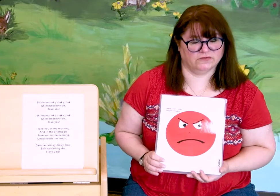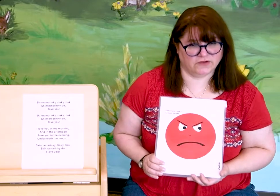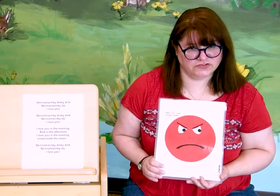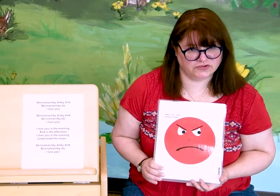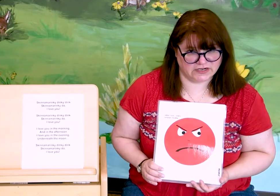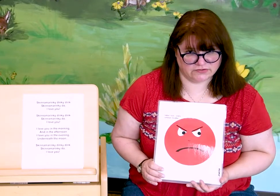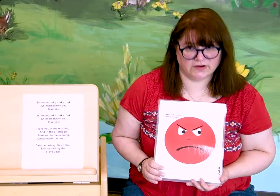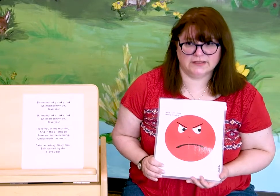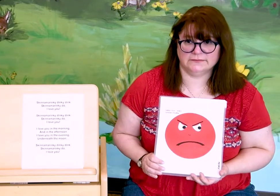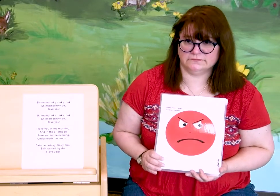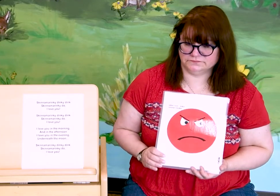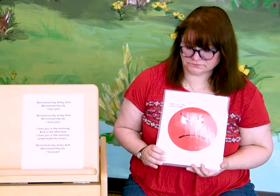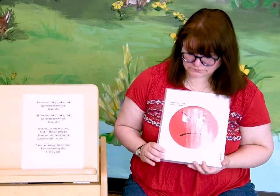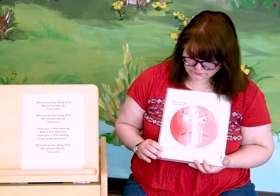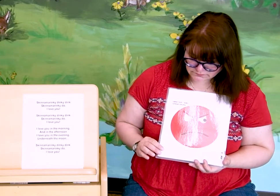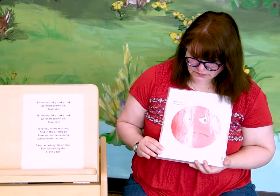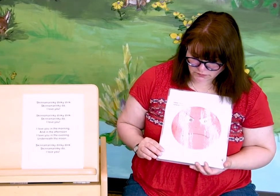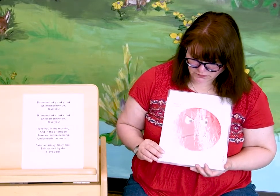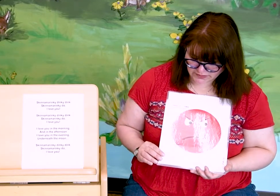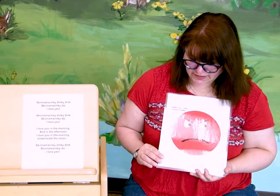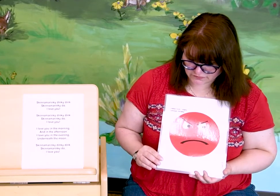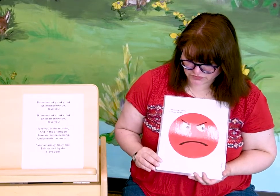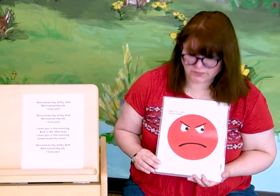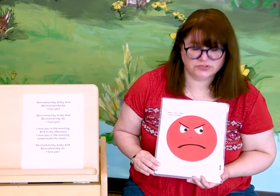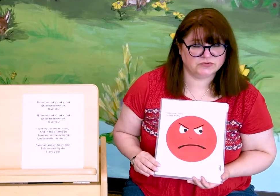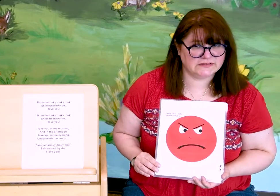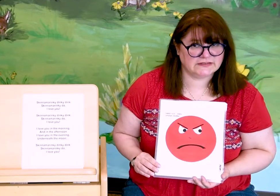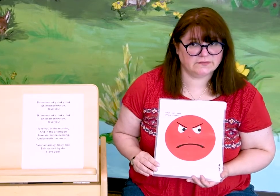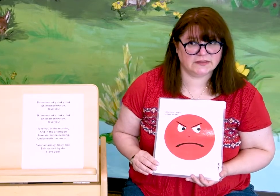frustrated, right? When we have trouble doing something.